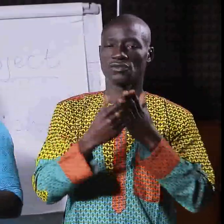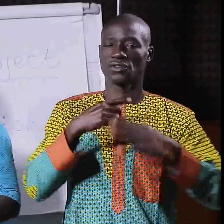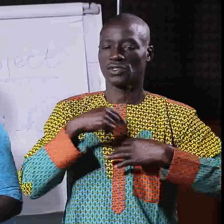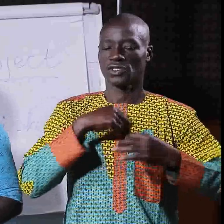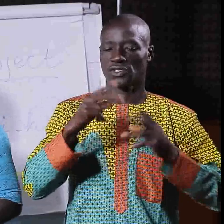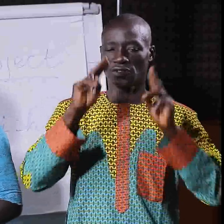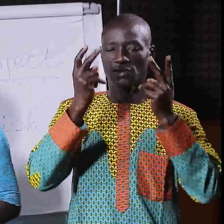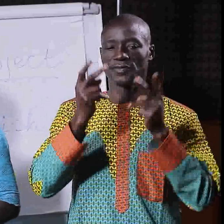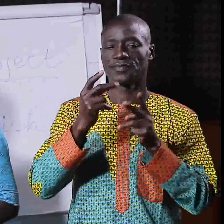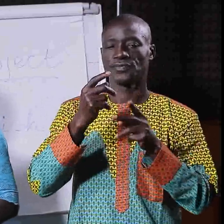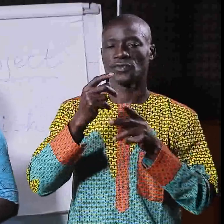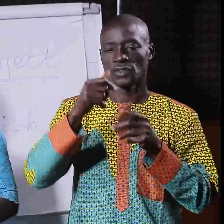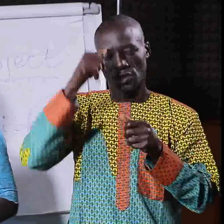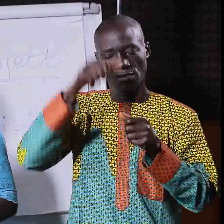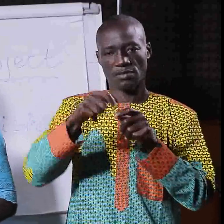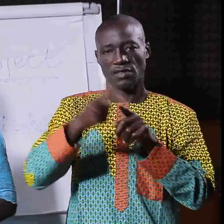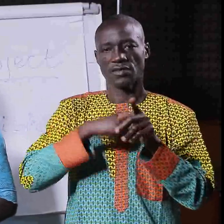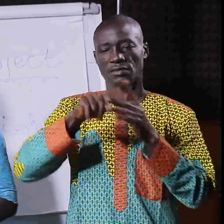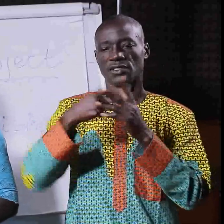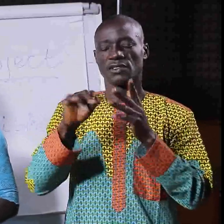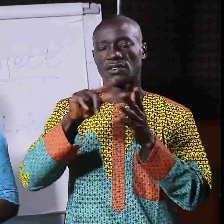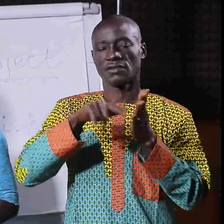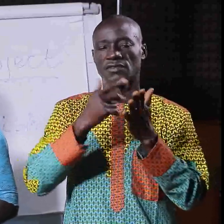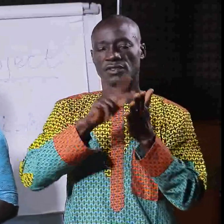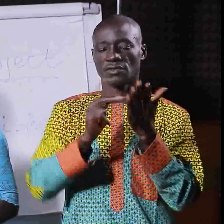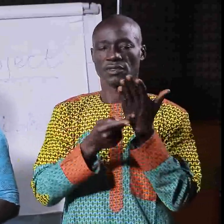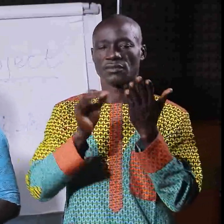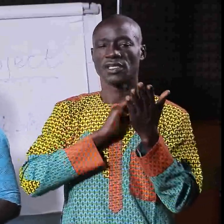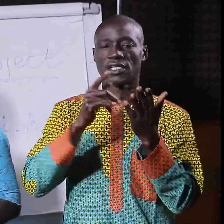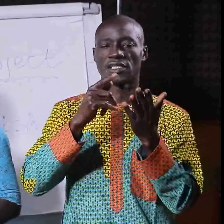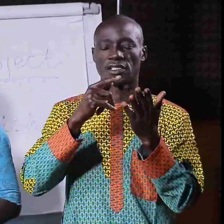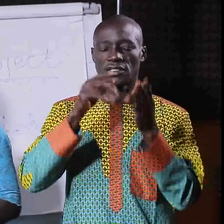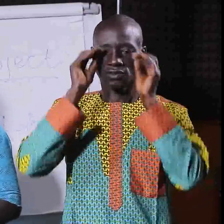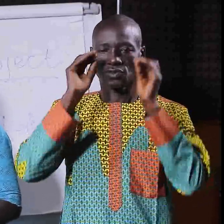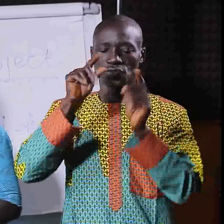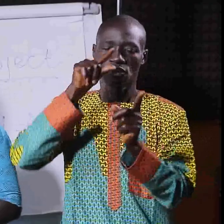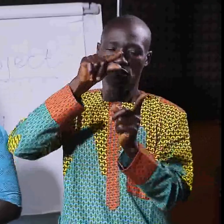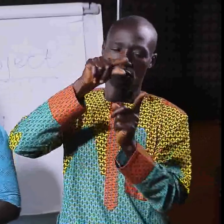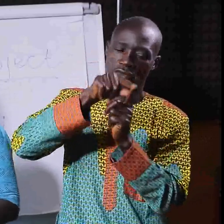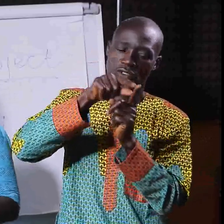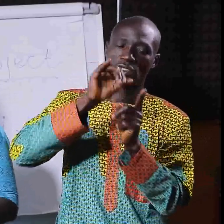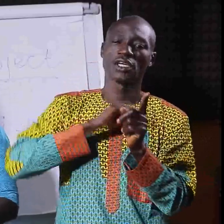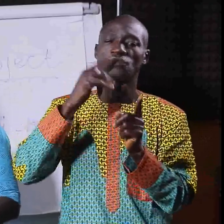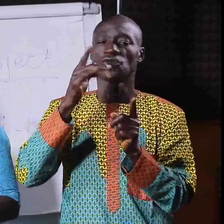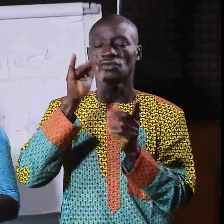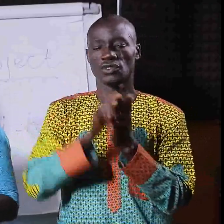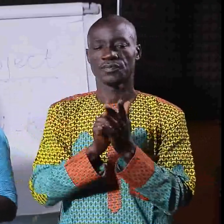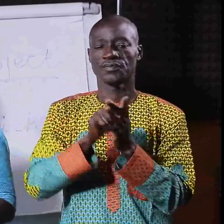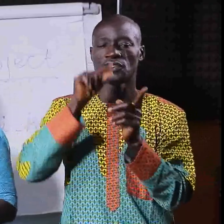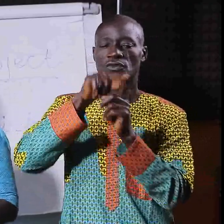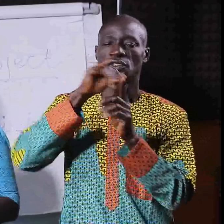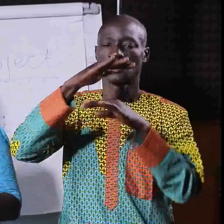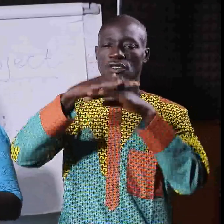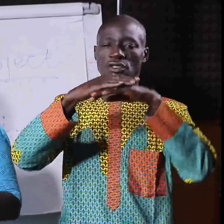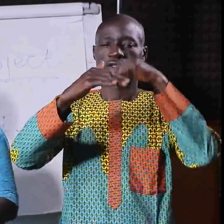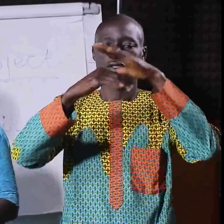the very beginning of this program, I laid emphasis on words. I told you that words are building